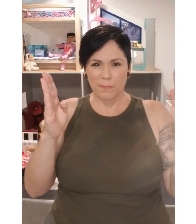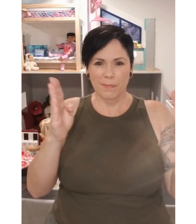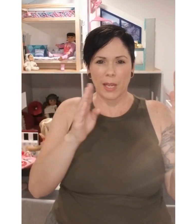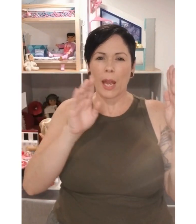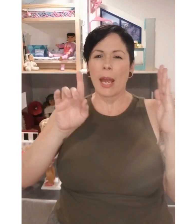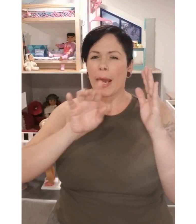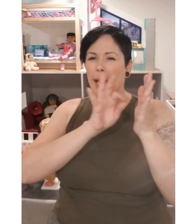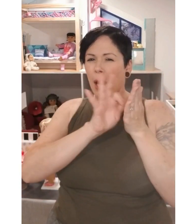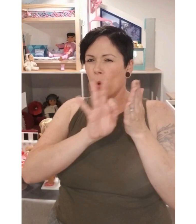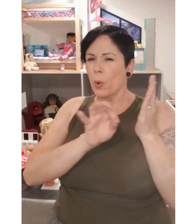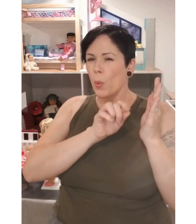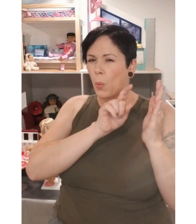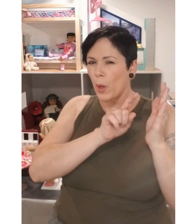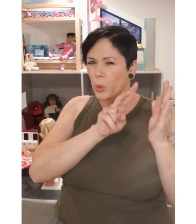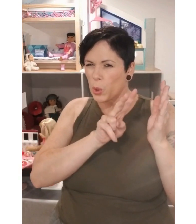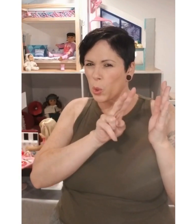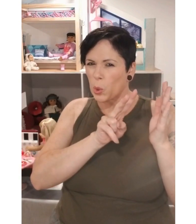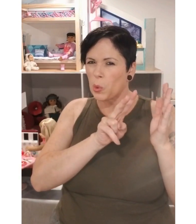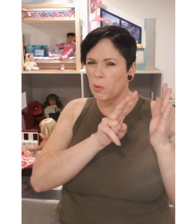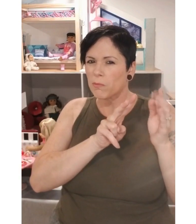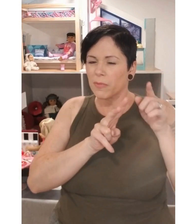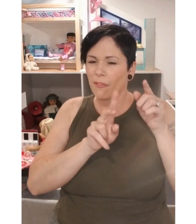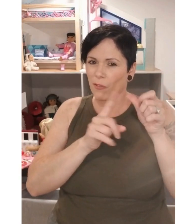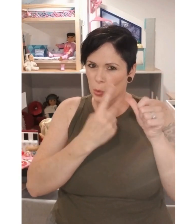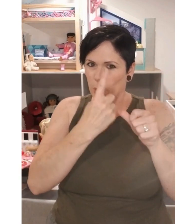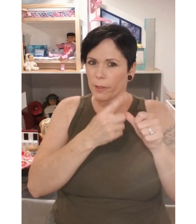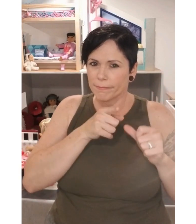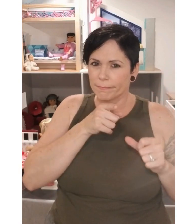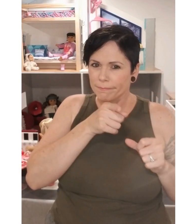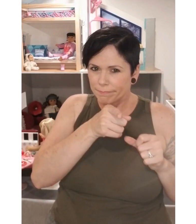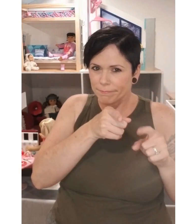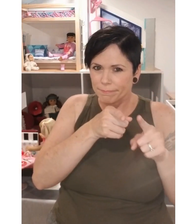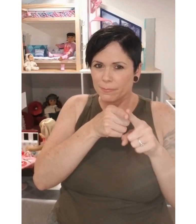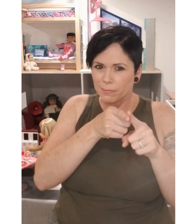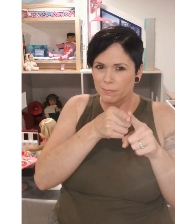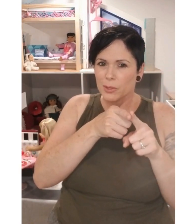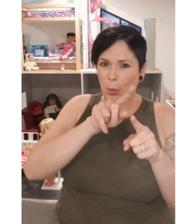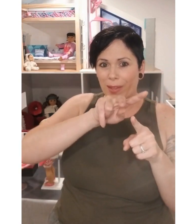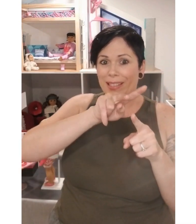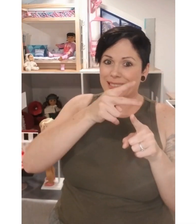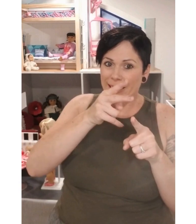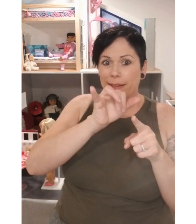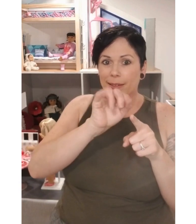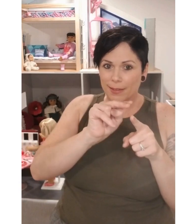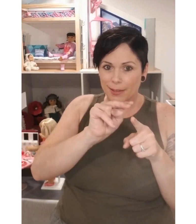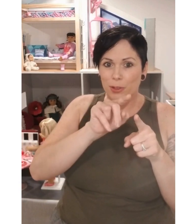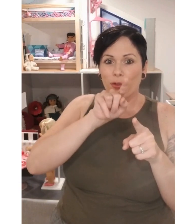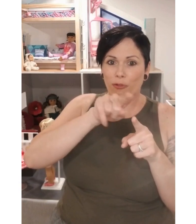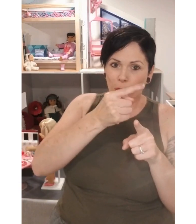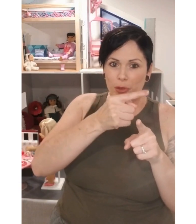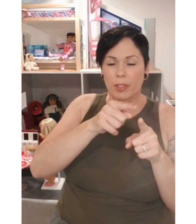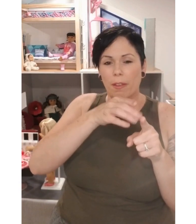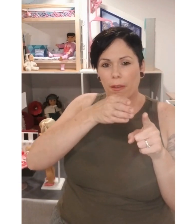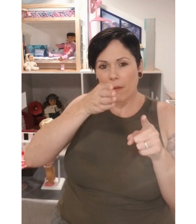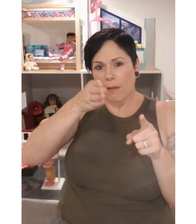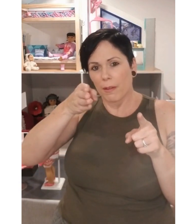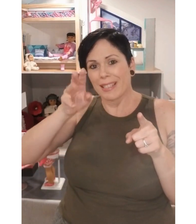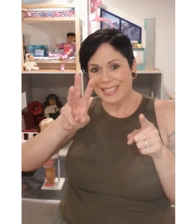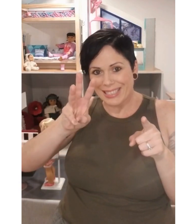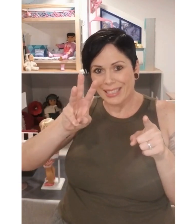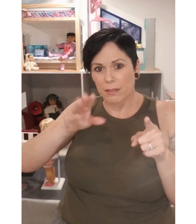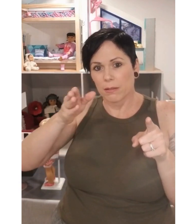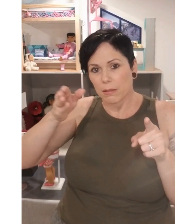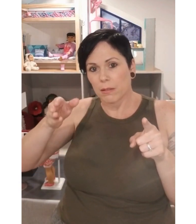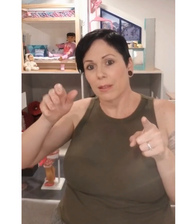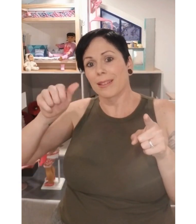then I figured count every 4 inches and see how many I'm going to be able to get on a 48-inch board. So the